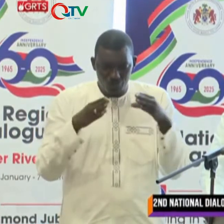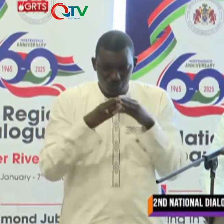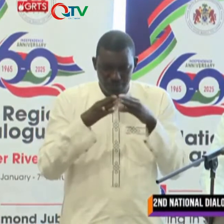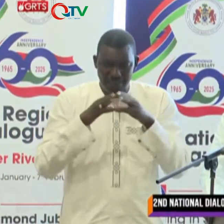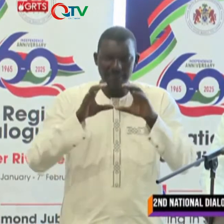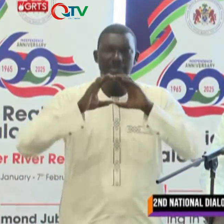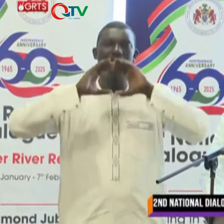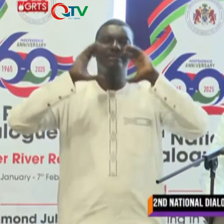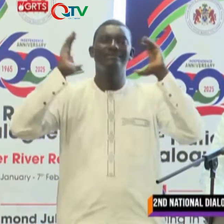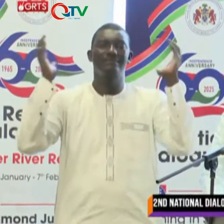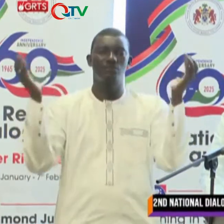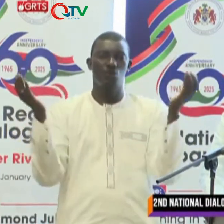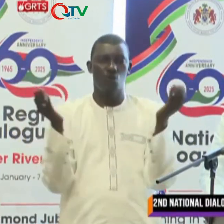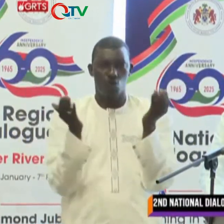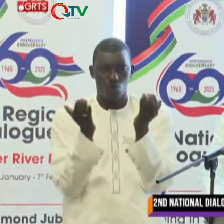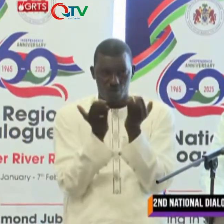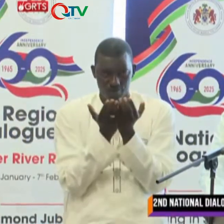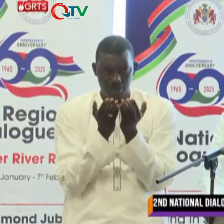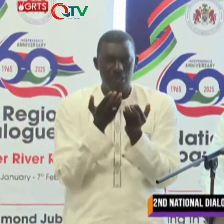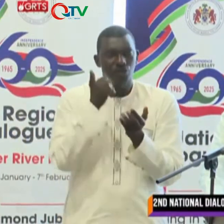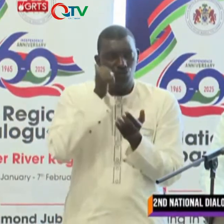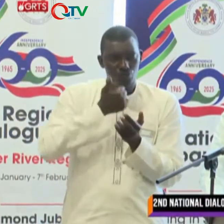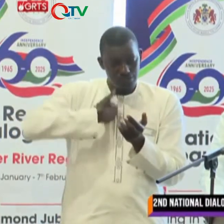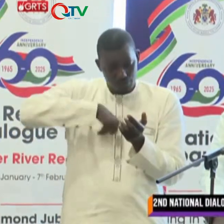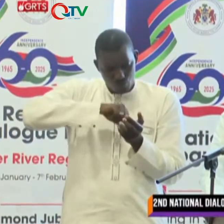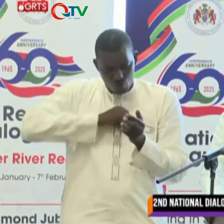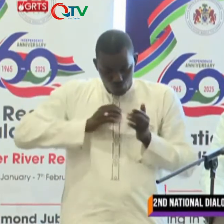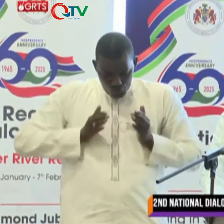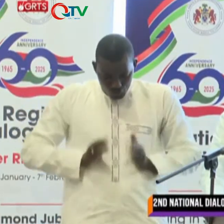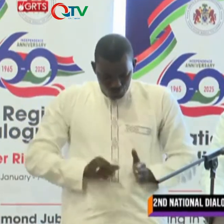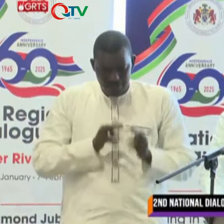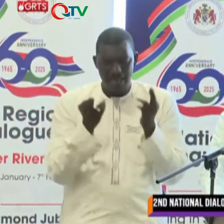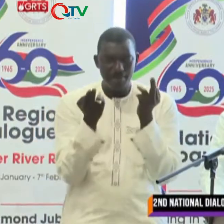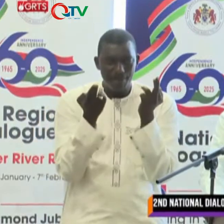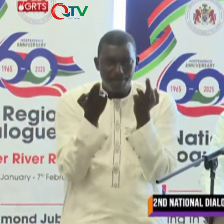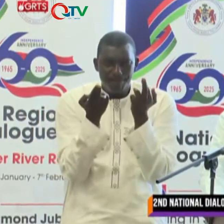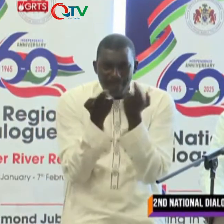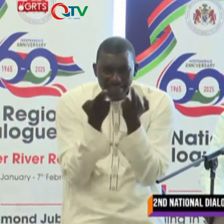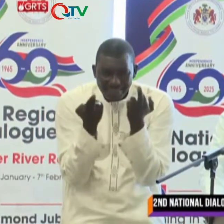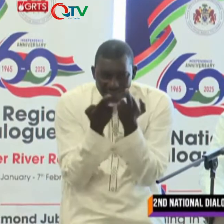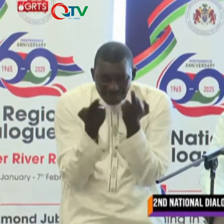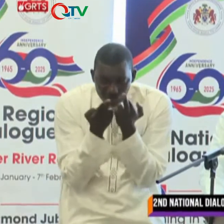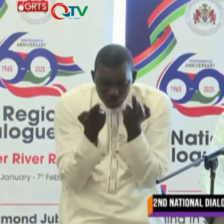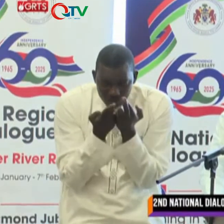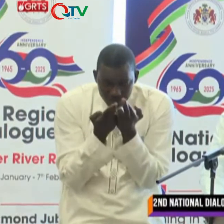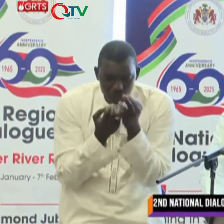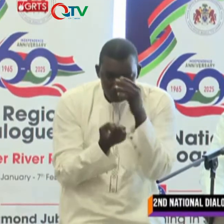solidarity, use our human and material resources to develop the country speedily.